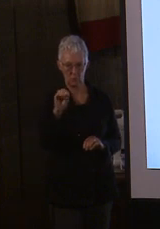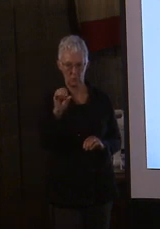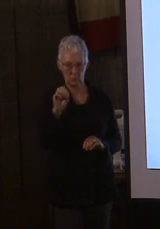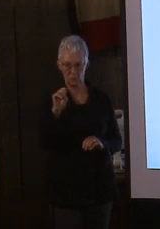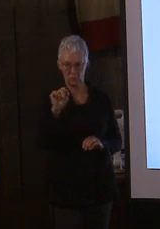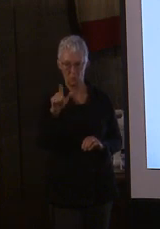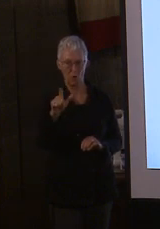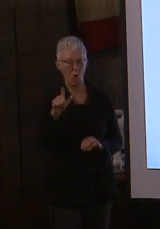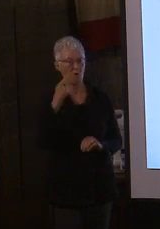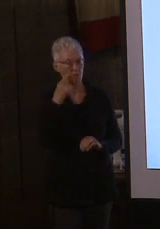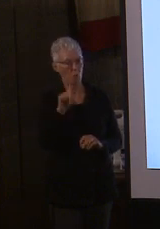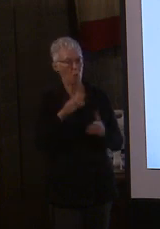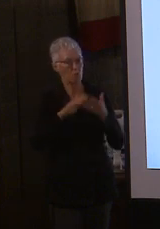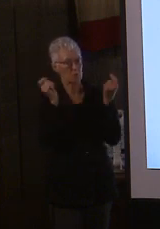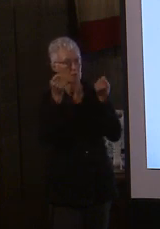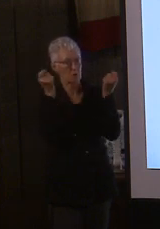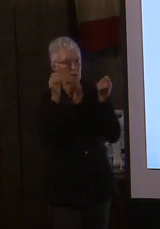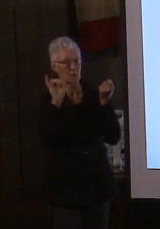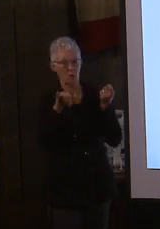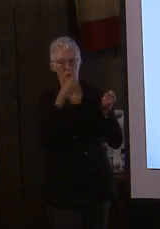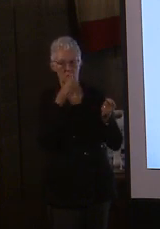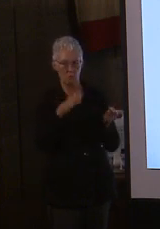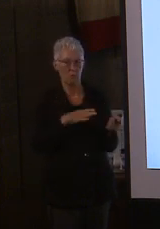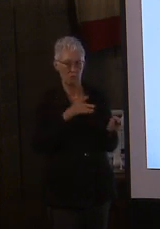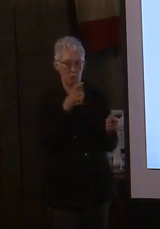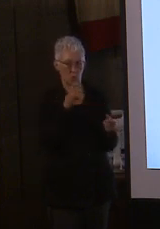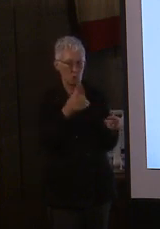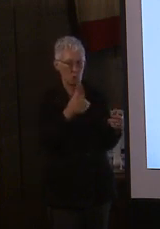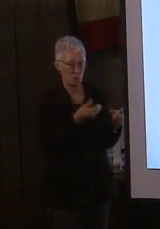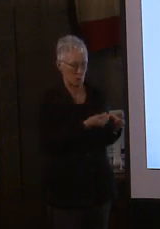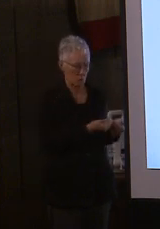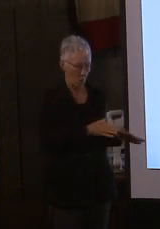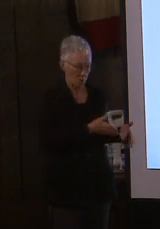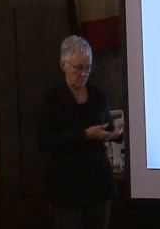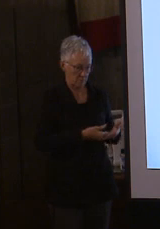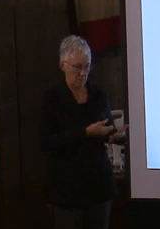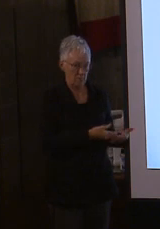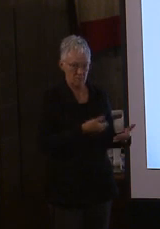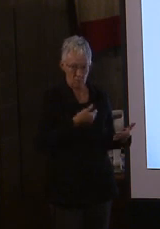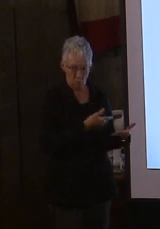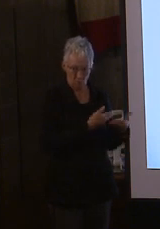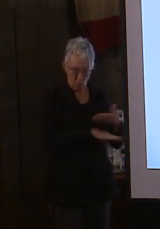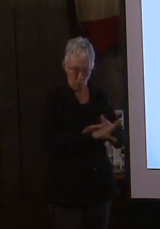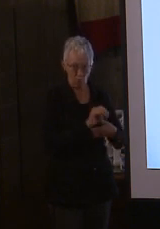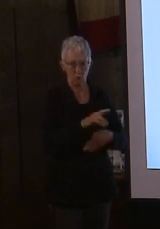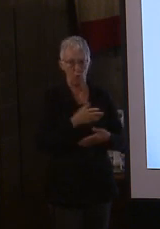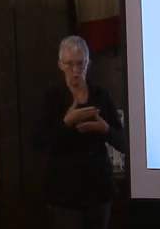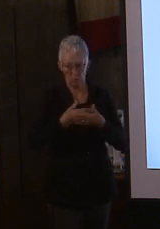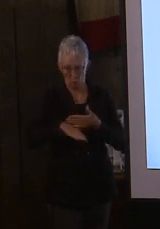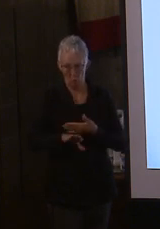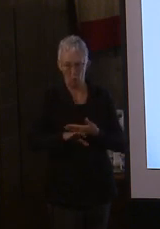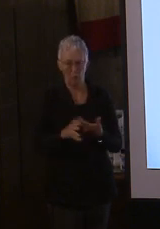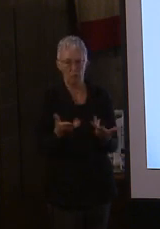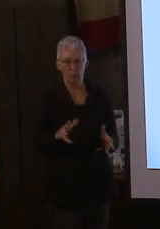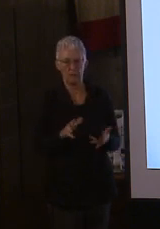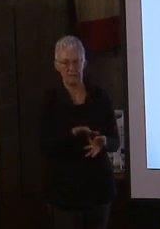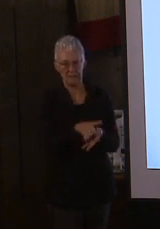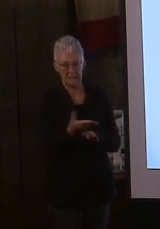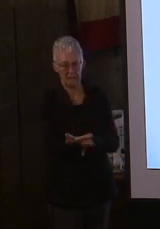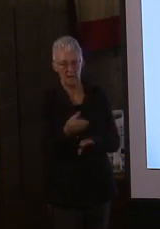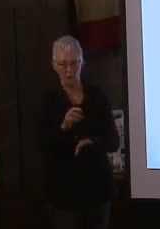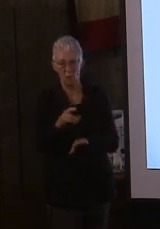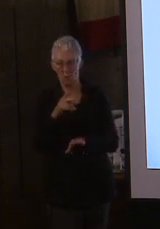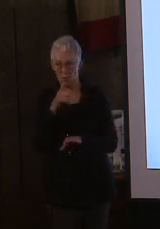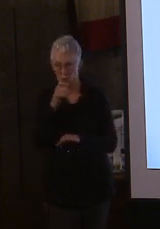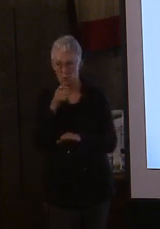through having their child born still, or that loss before the first year of